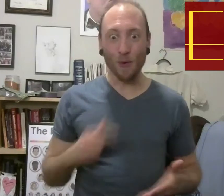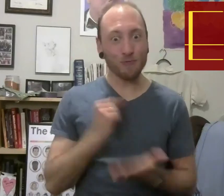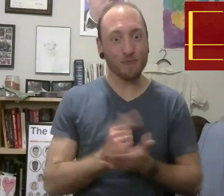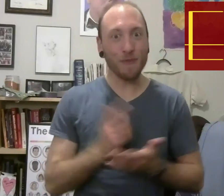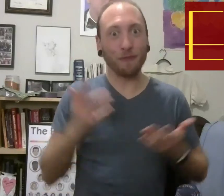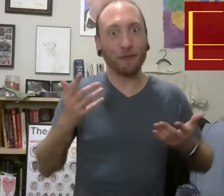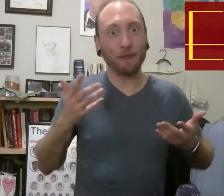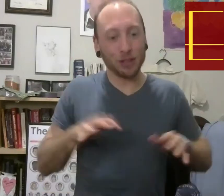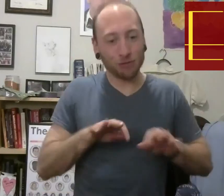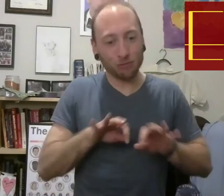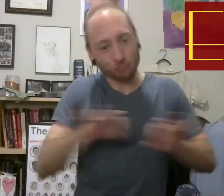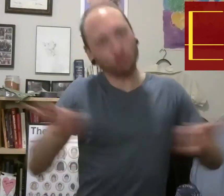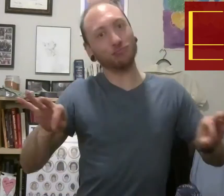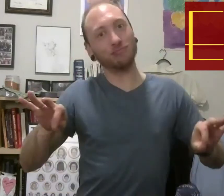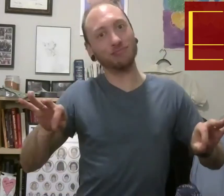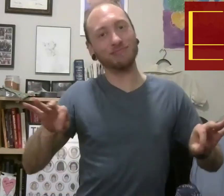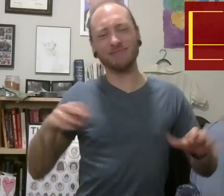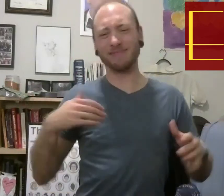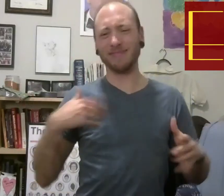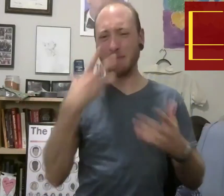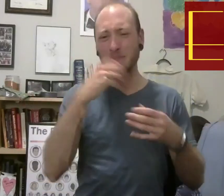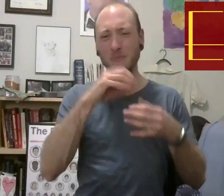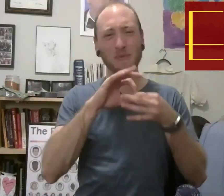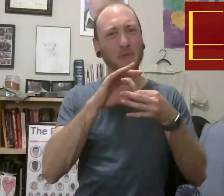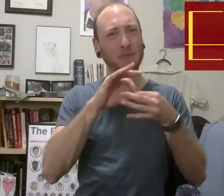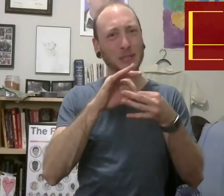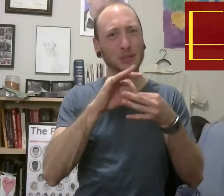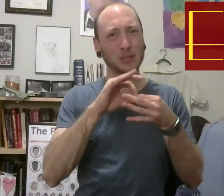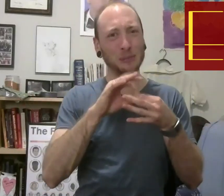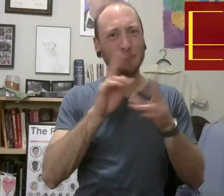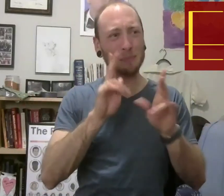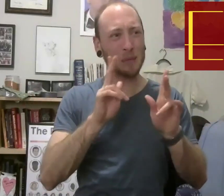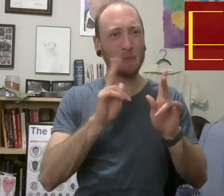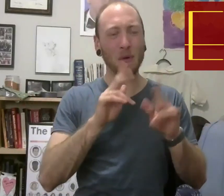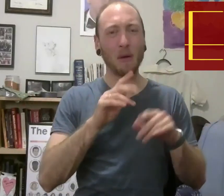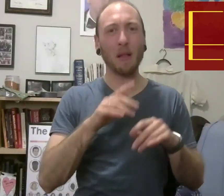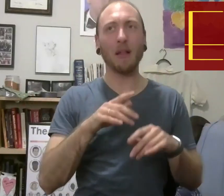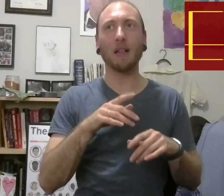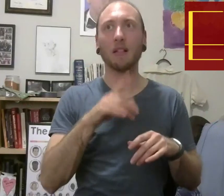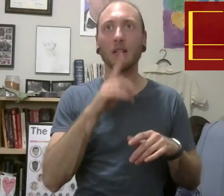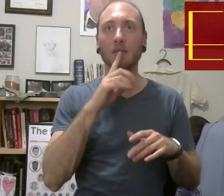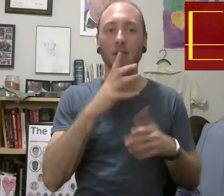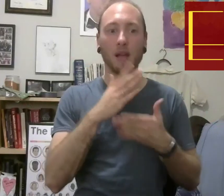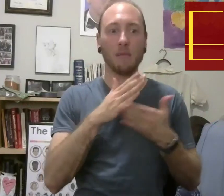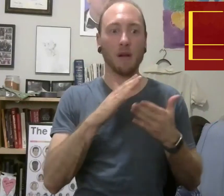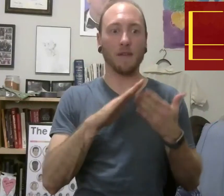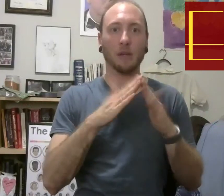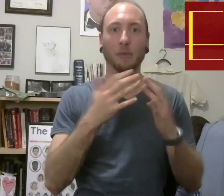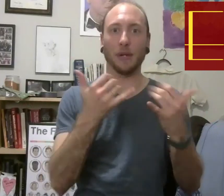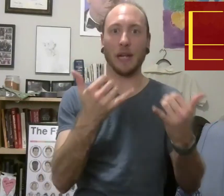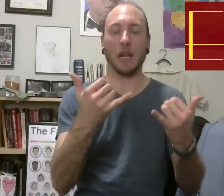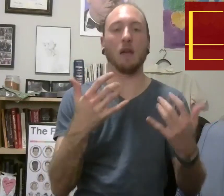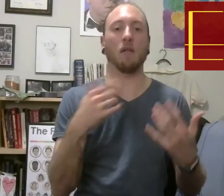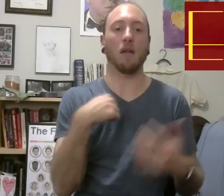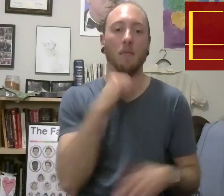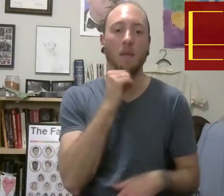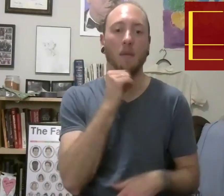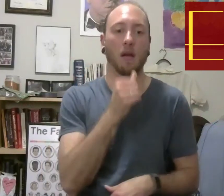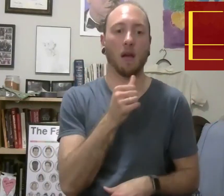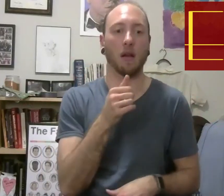I've had these beautiful relationships in sobriety, and I get to be a part of a community. Like I'm not constantly trying to leave or saying